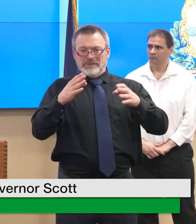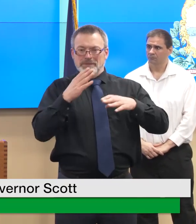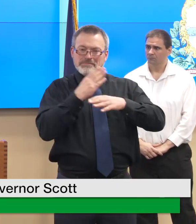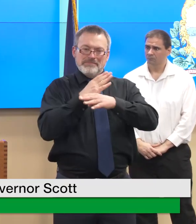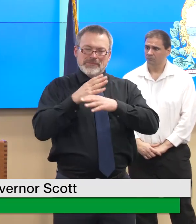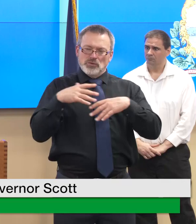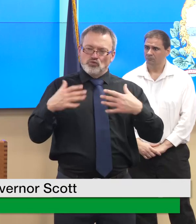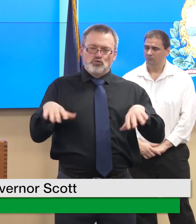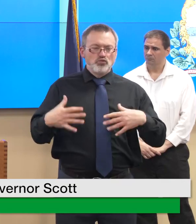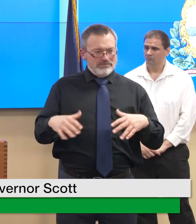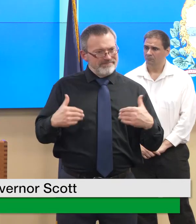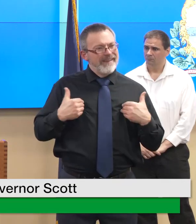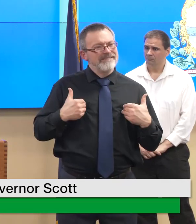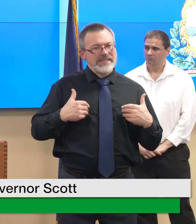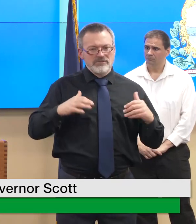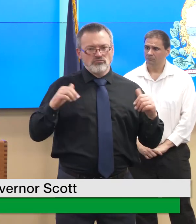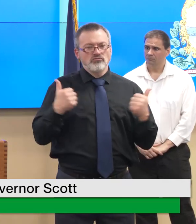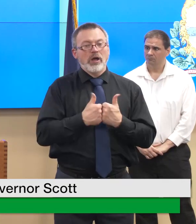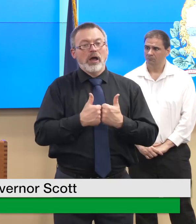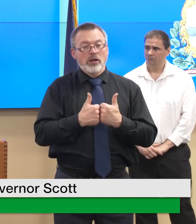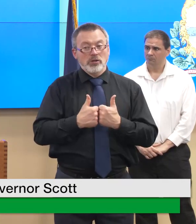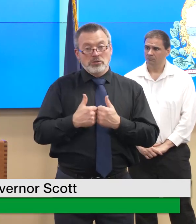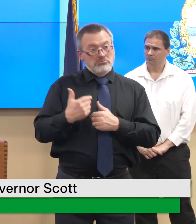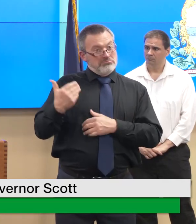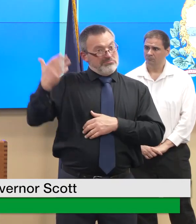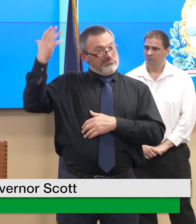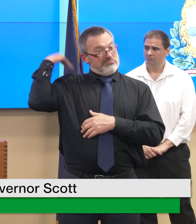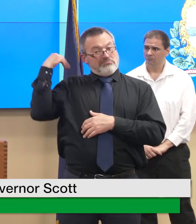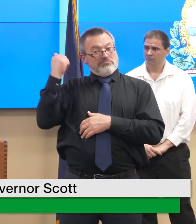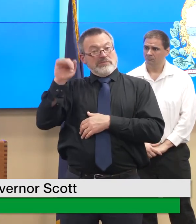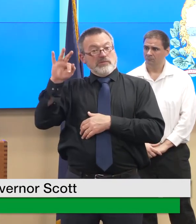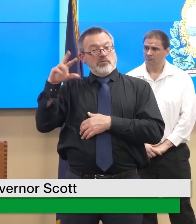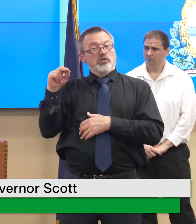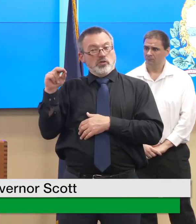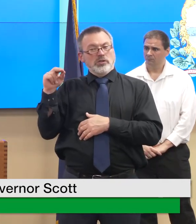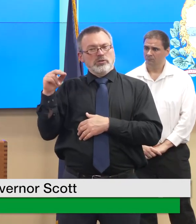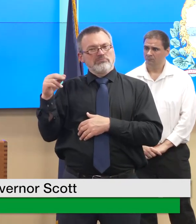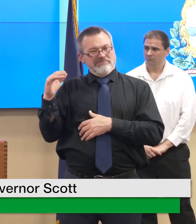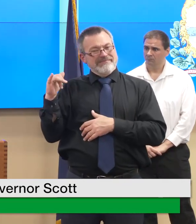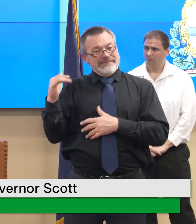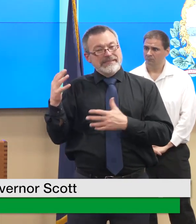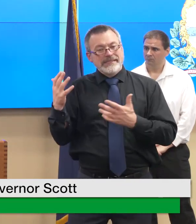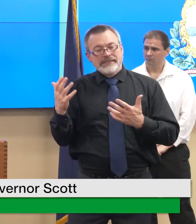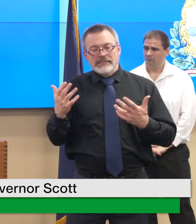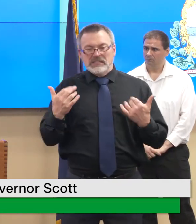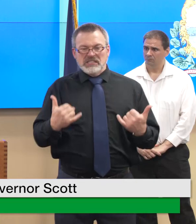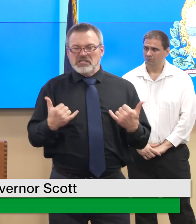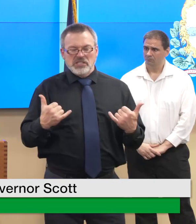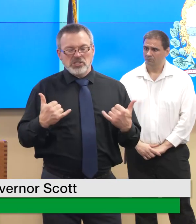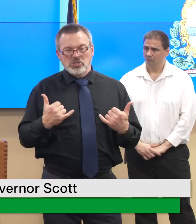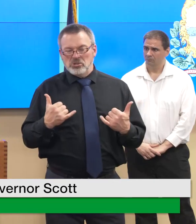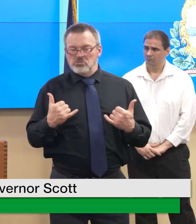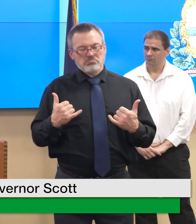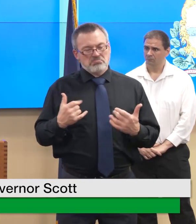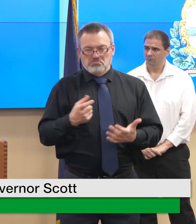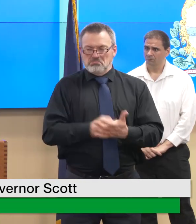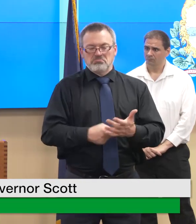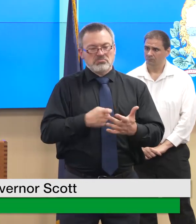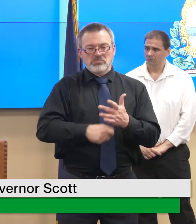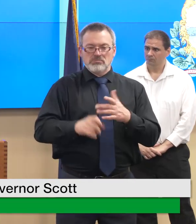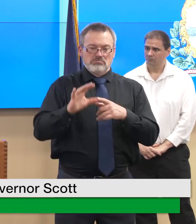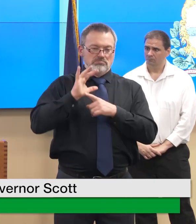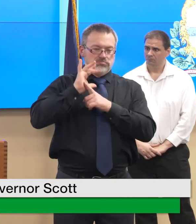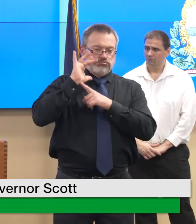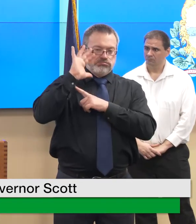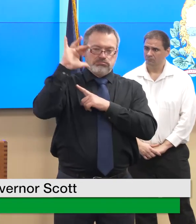in the 1930s to pursue that kind of strategy, and I think it would be even more challenging in modern times given